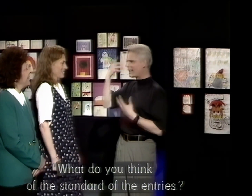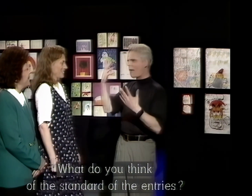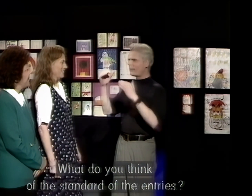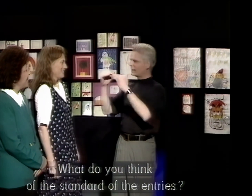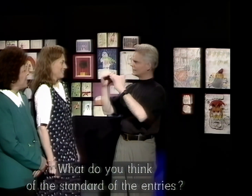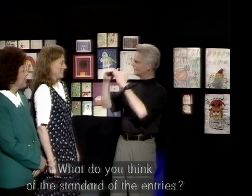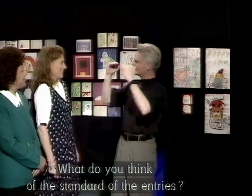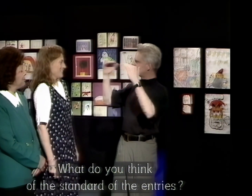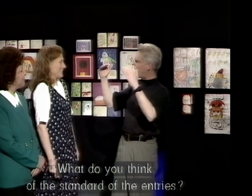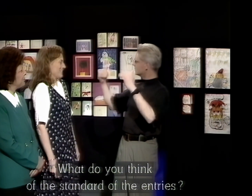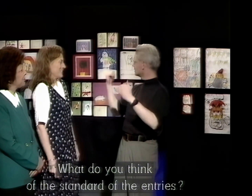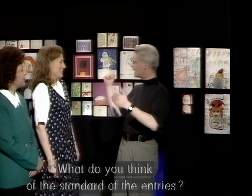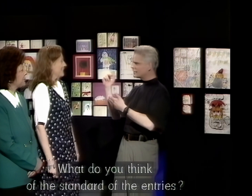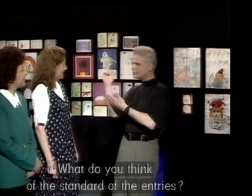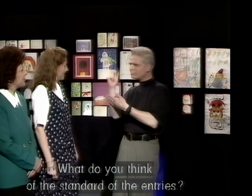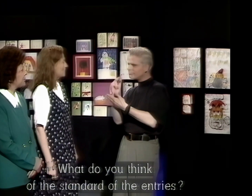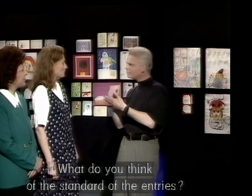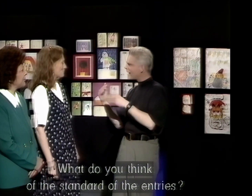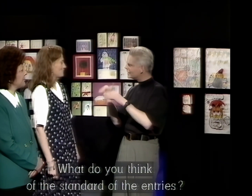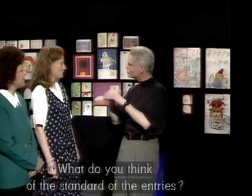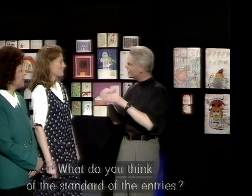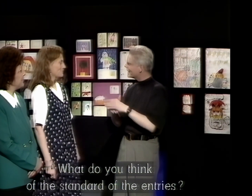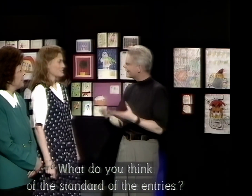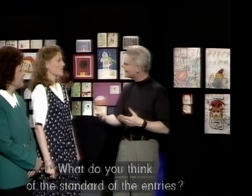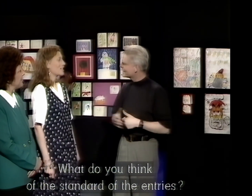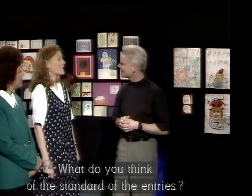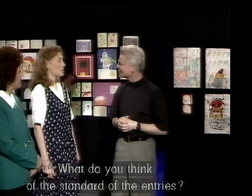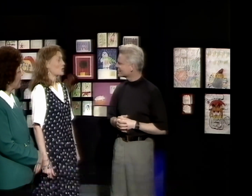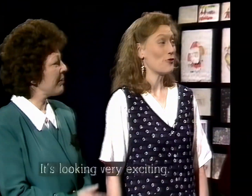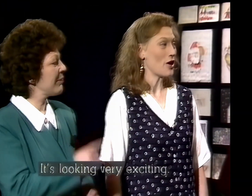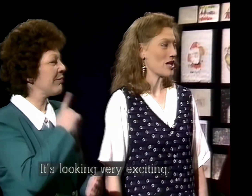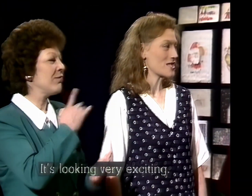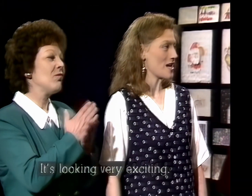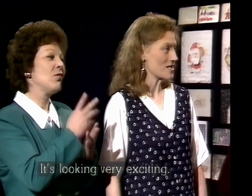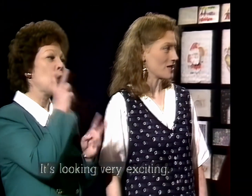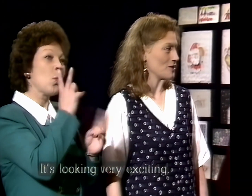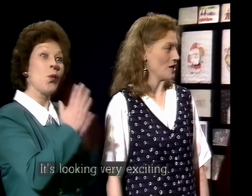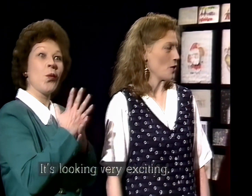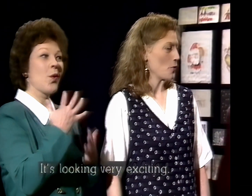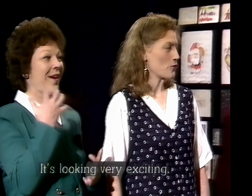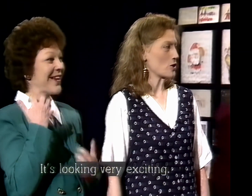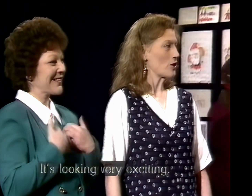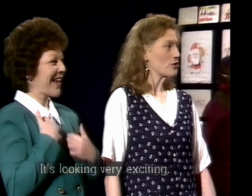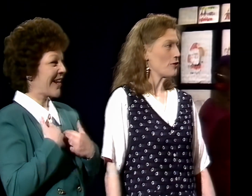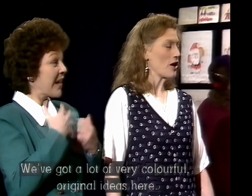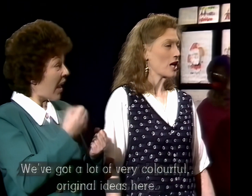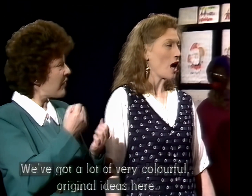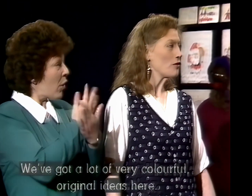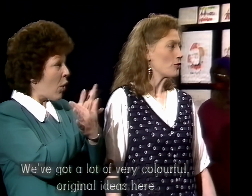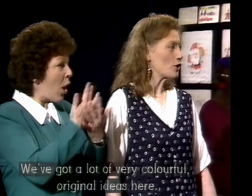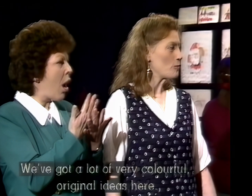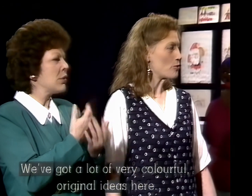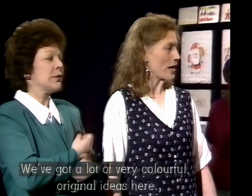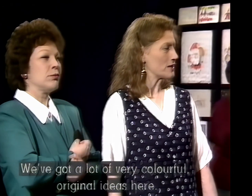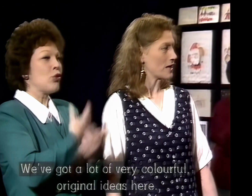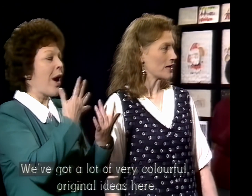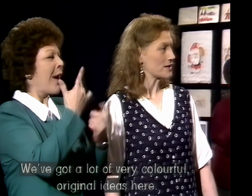Now, what do you think of the standard of the entries? It's looking very exciting. We've got a lot of very colourful, bright,